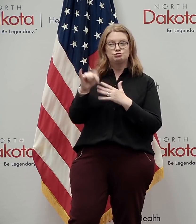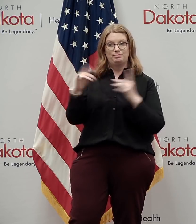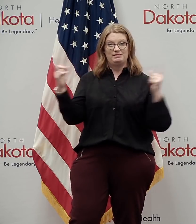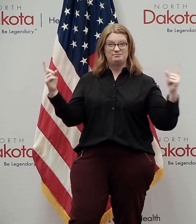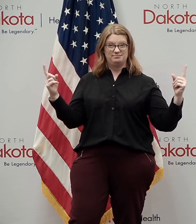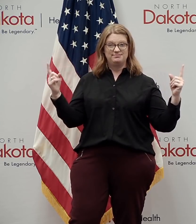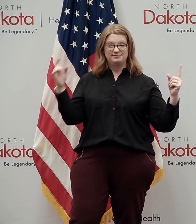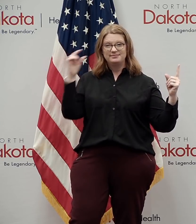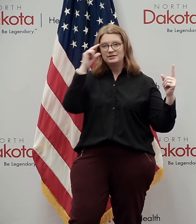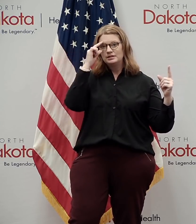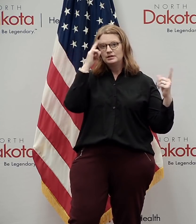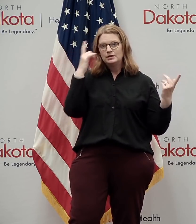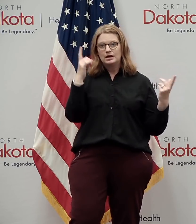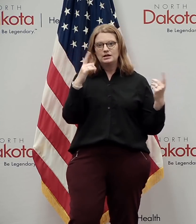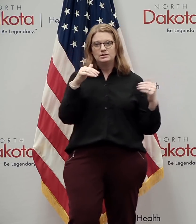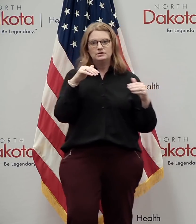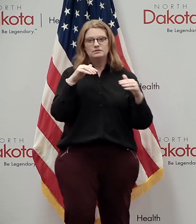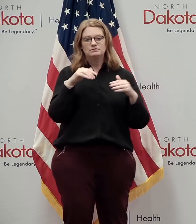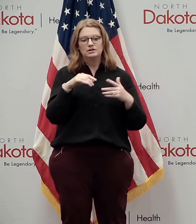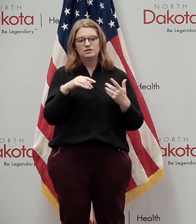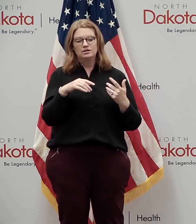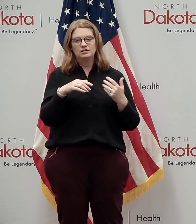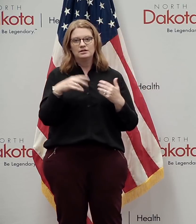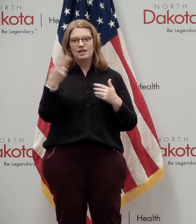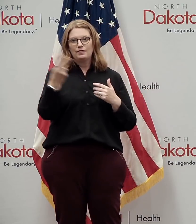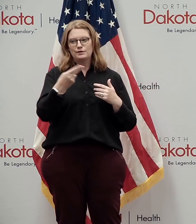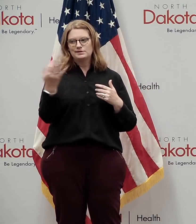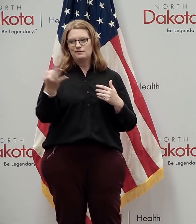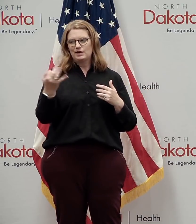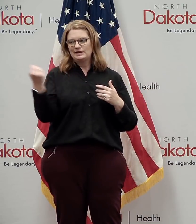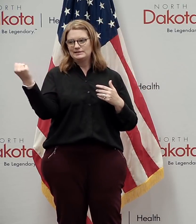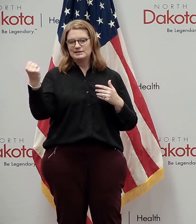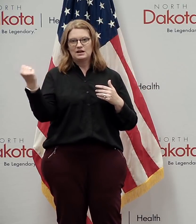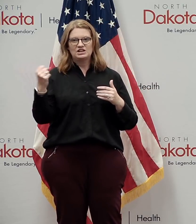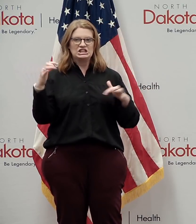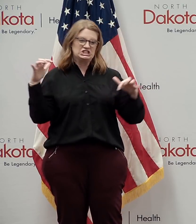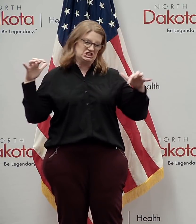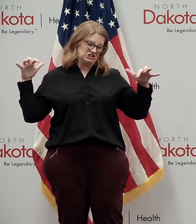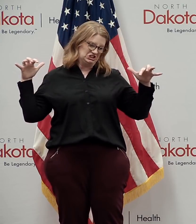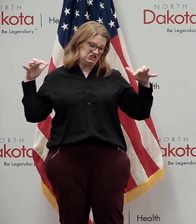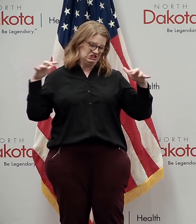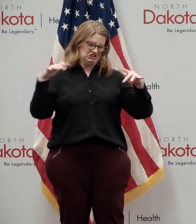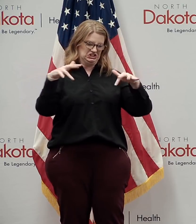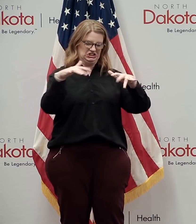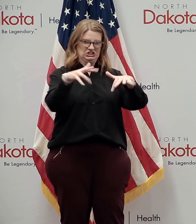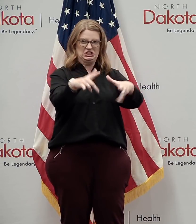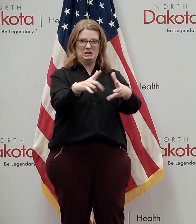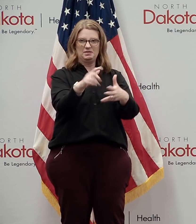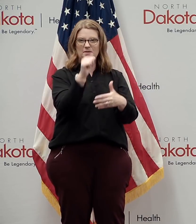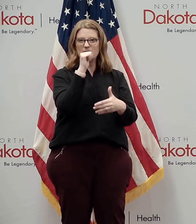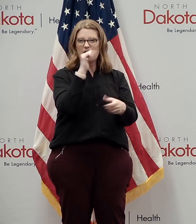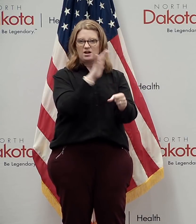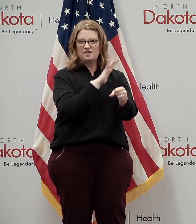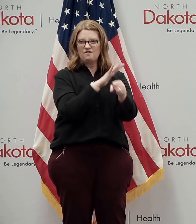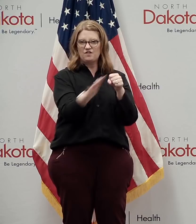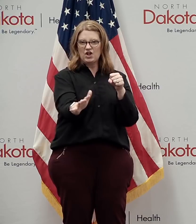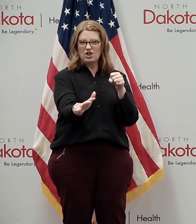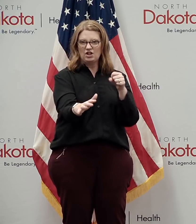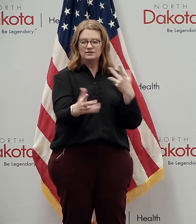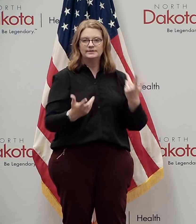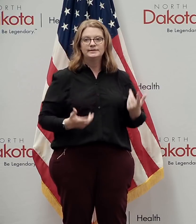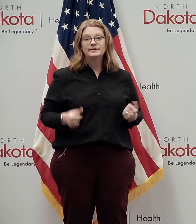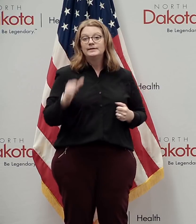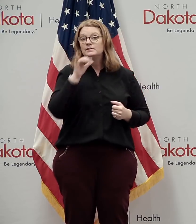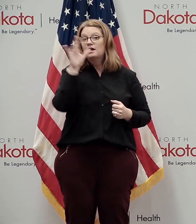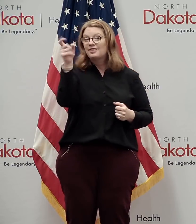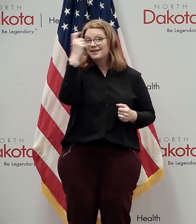social distancing, and you've got, every Thursday, Friday, Saturday, you got a jam-packed college bar. Other states, they've come in, not the